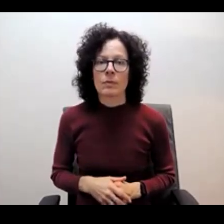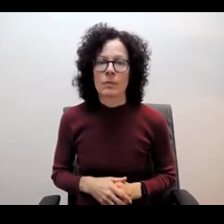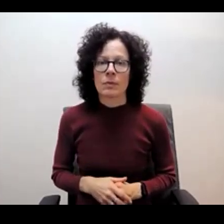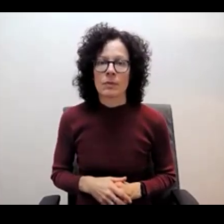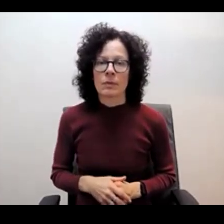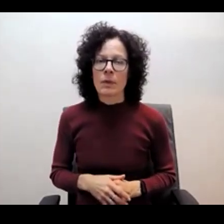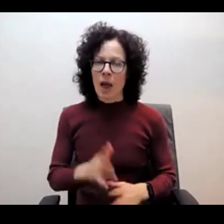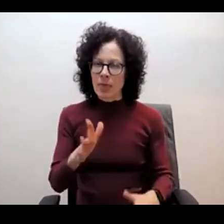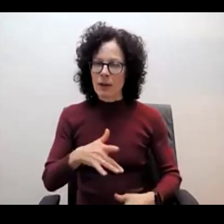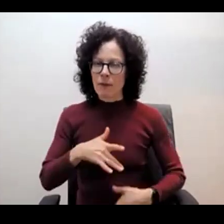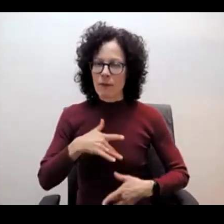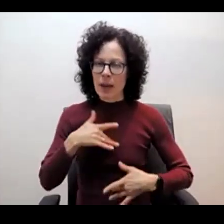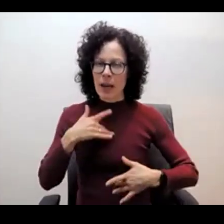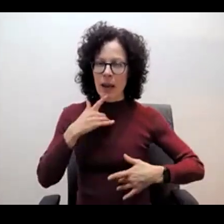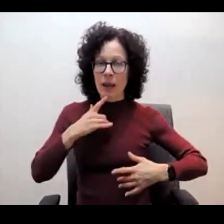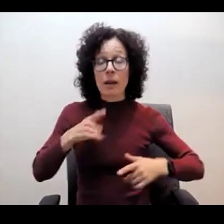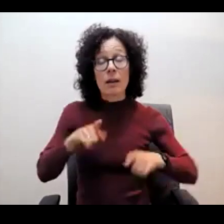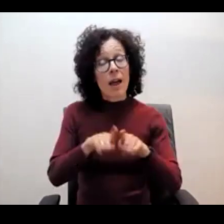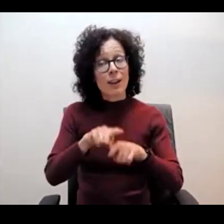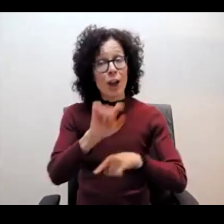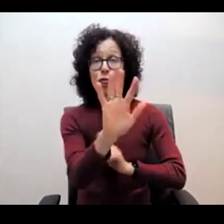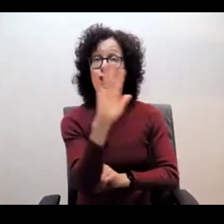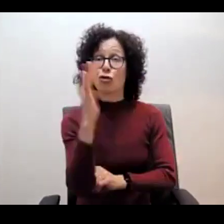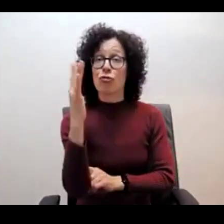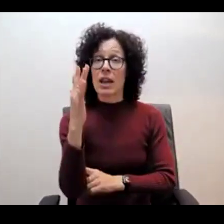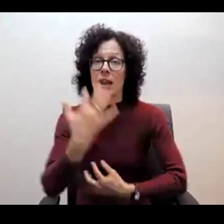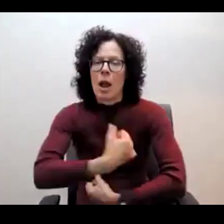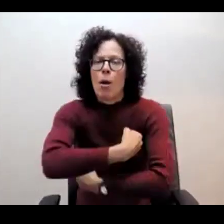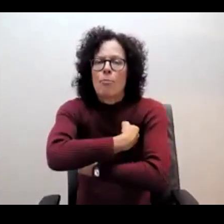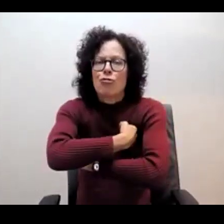Again, feeling and embracing the tree.